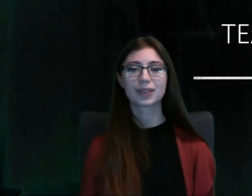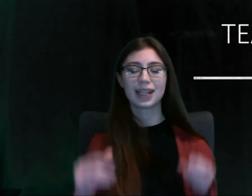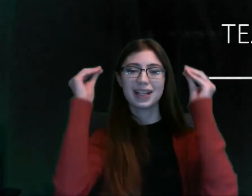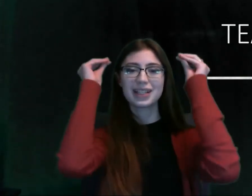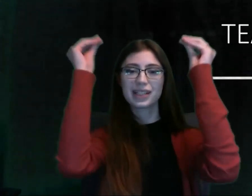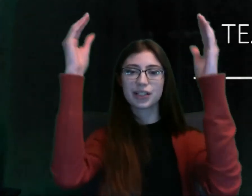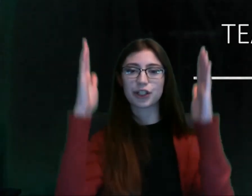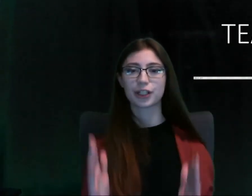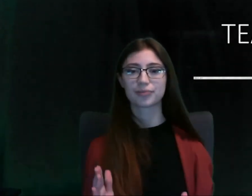Teacher.